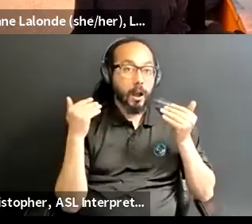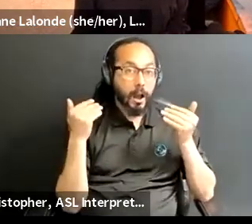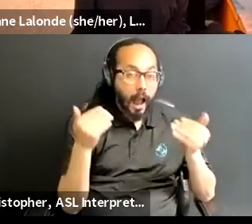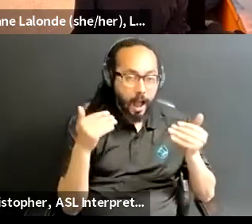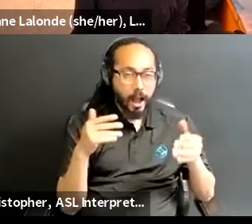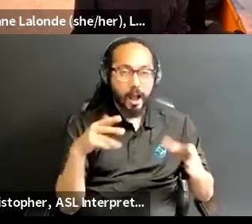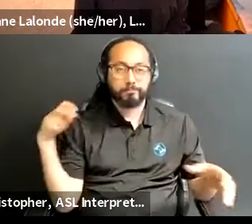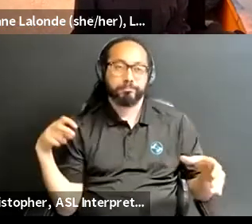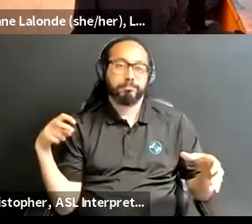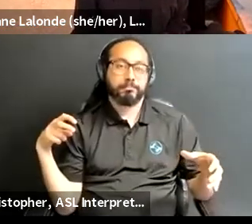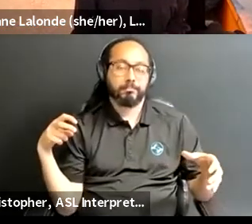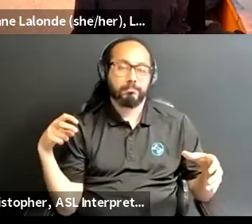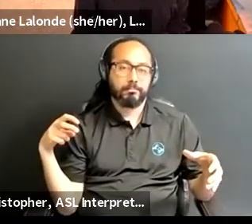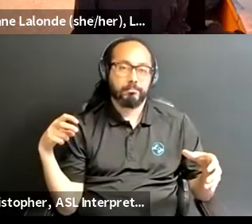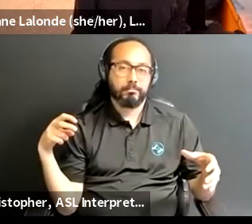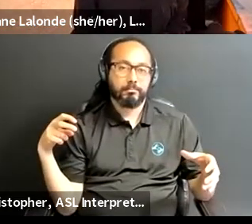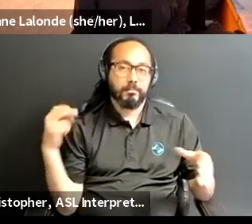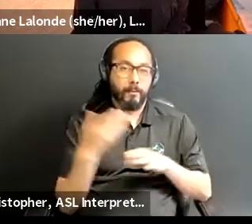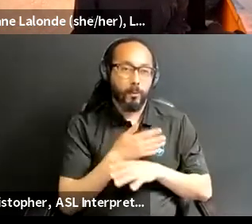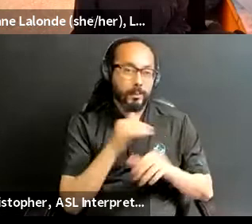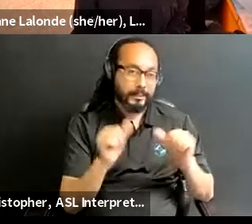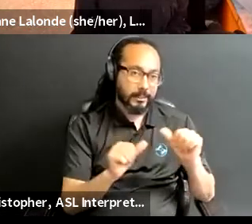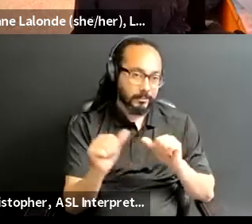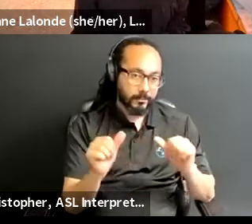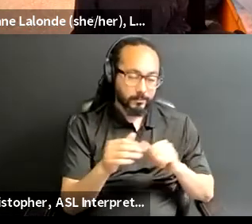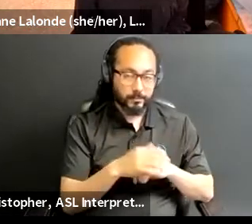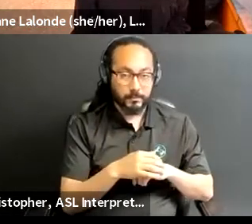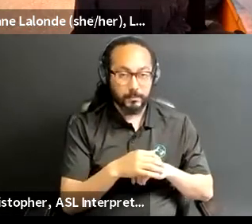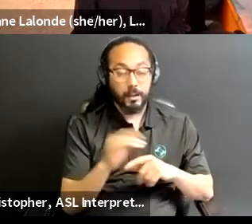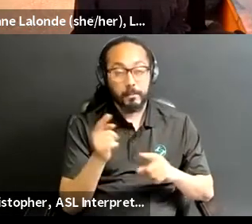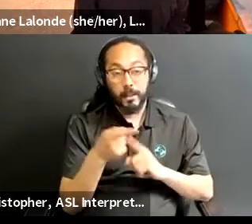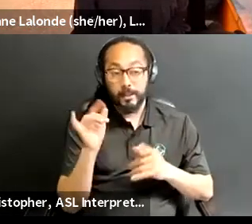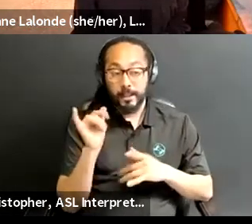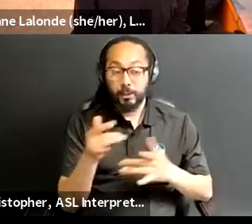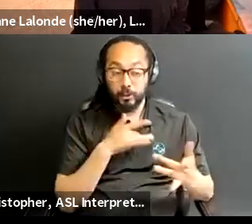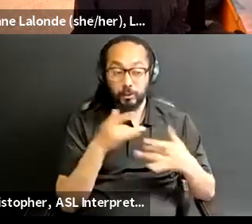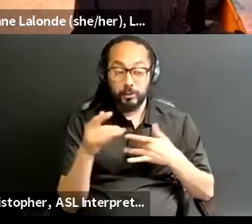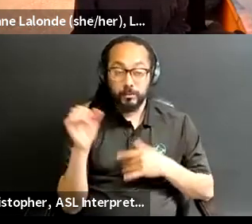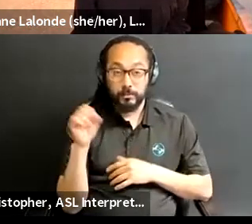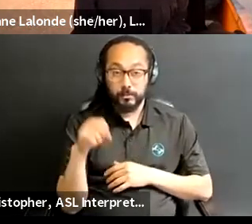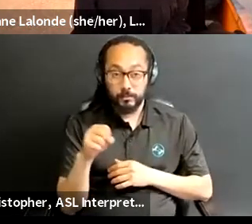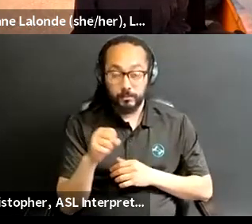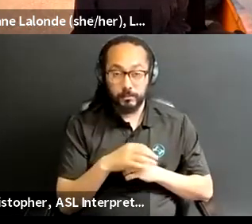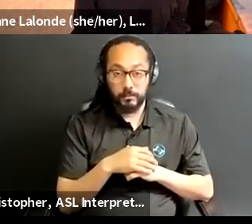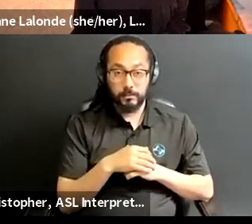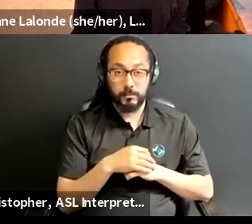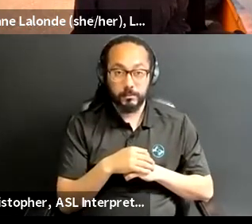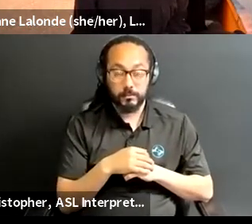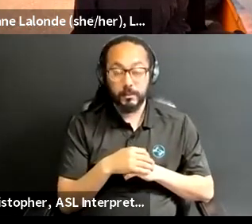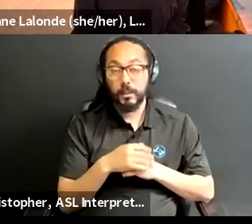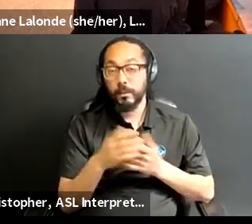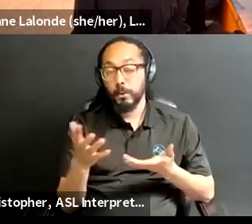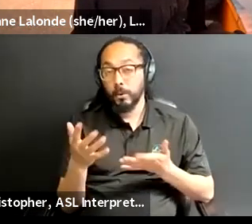the assessment. But it's certainly a concern. I guess we try with the